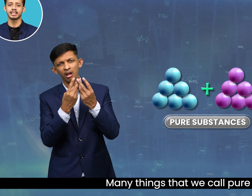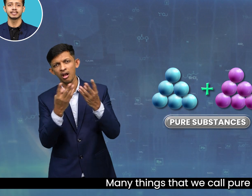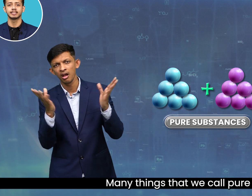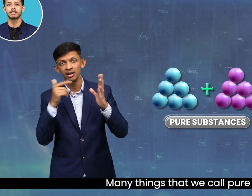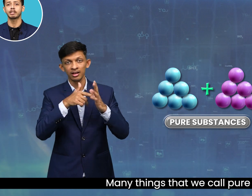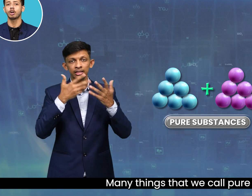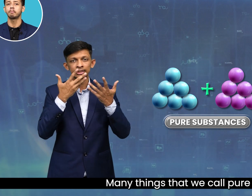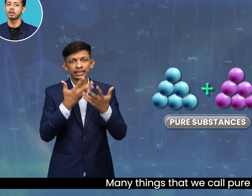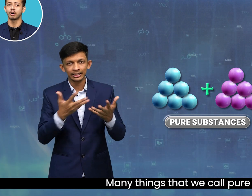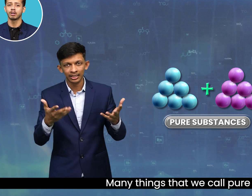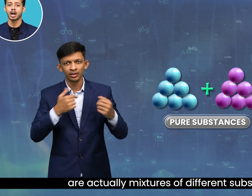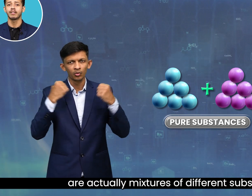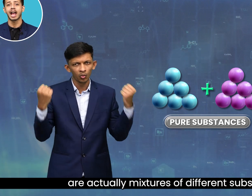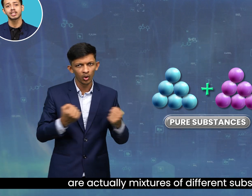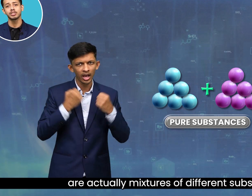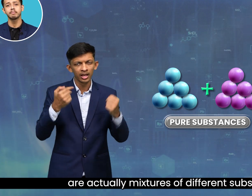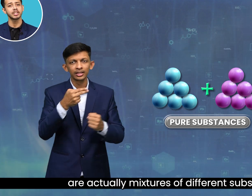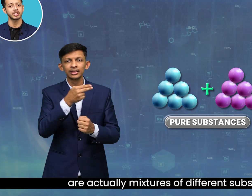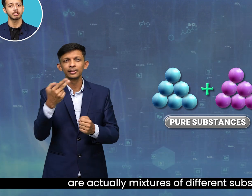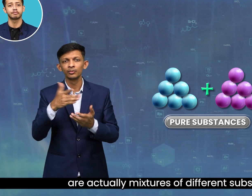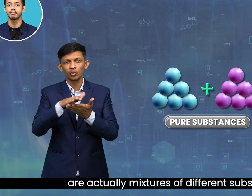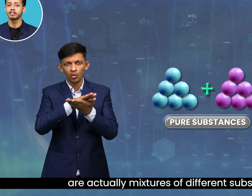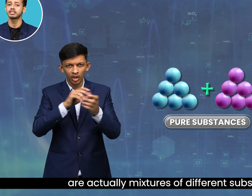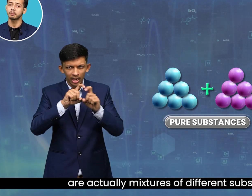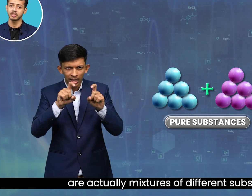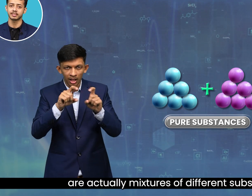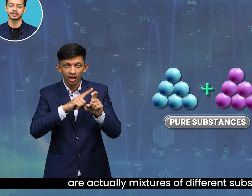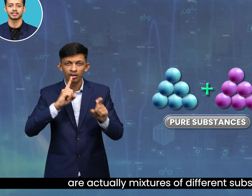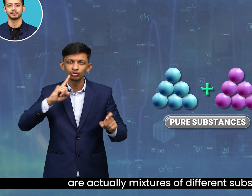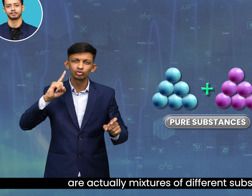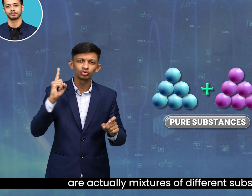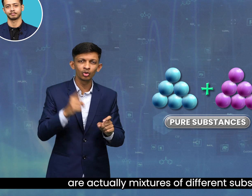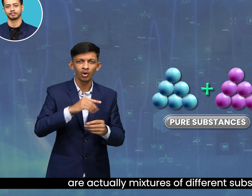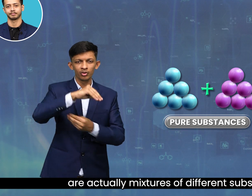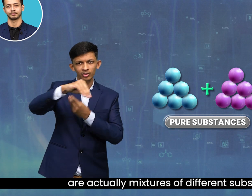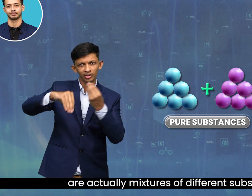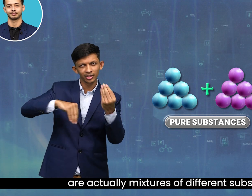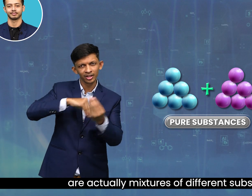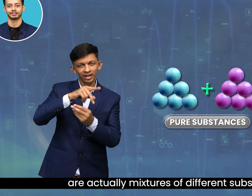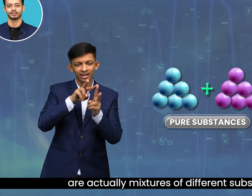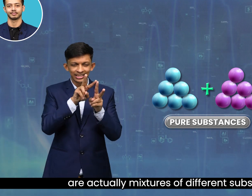Many things that we call pure are actually mixtures of different substances.